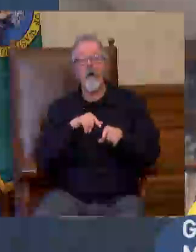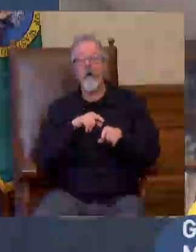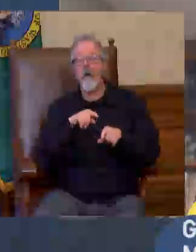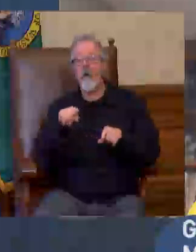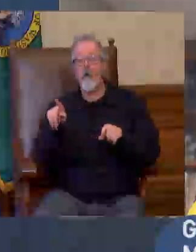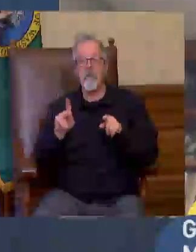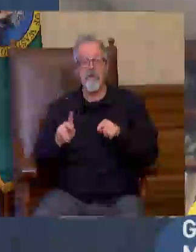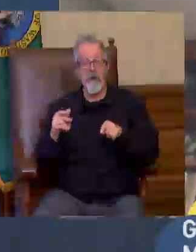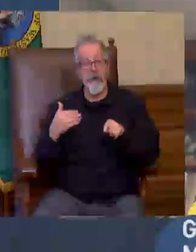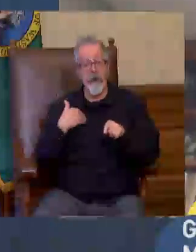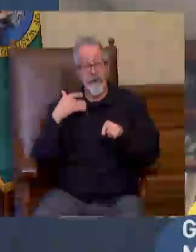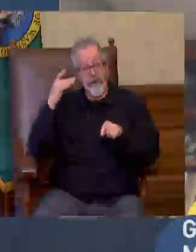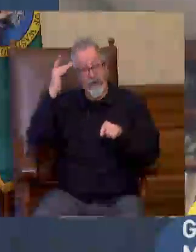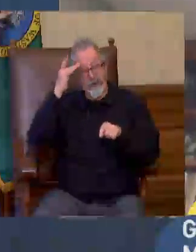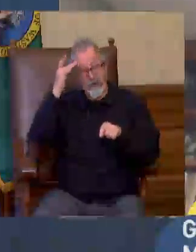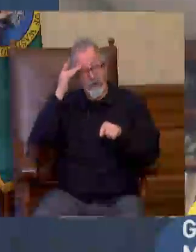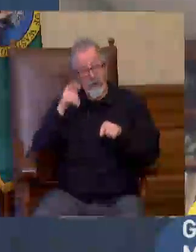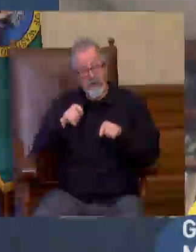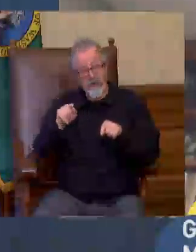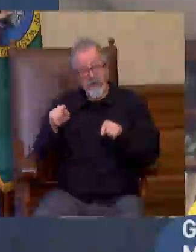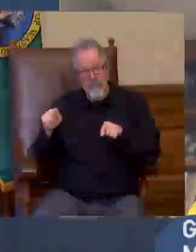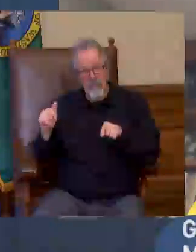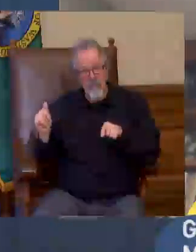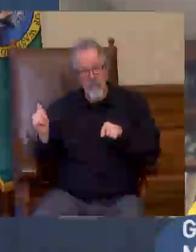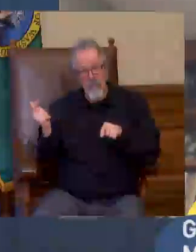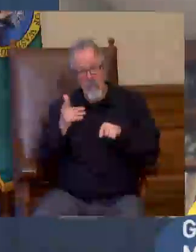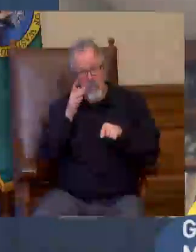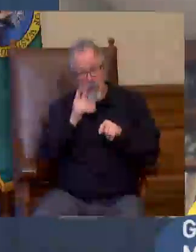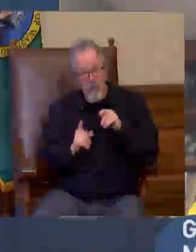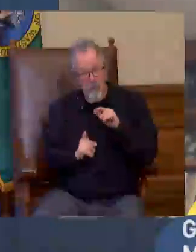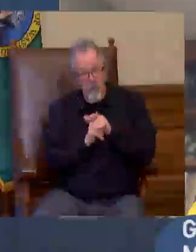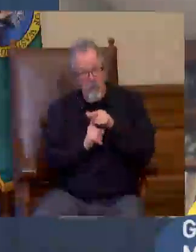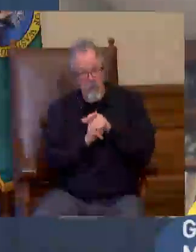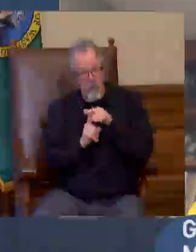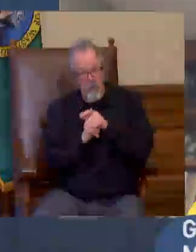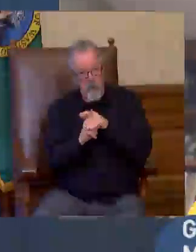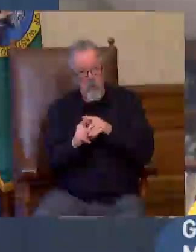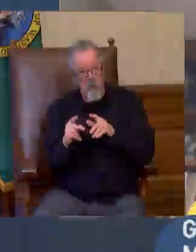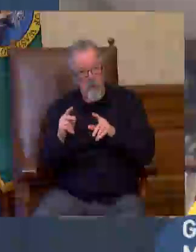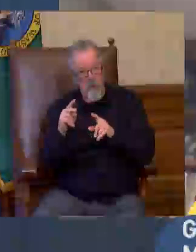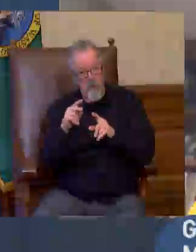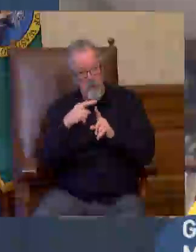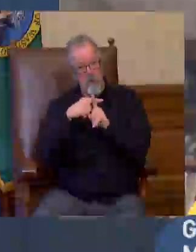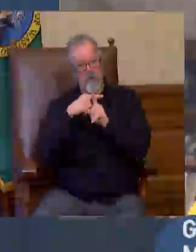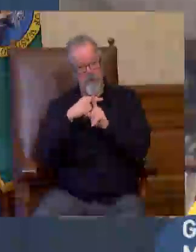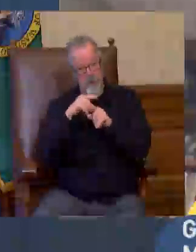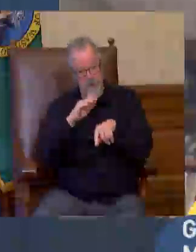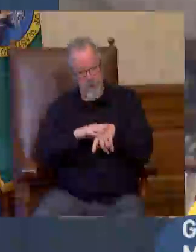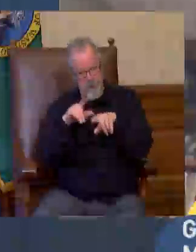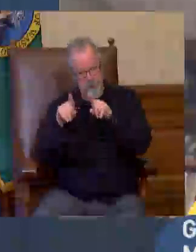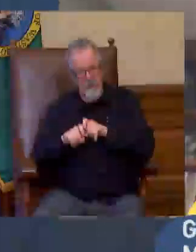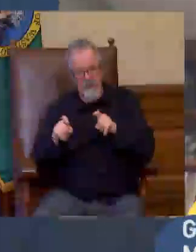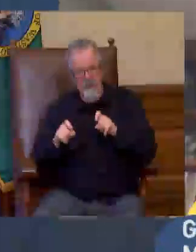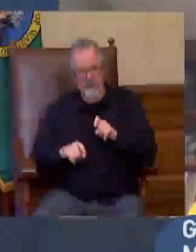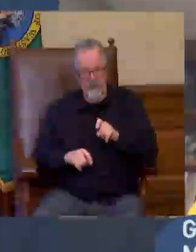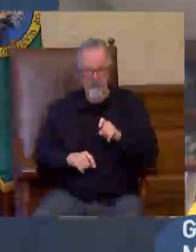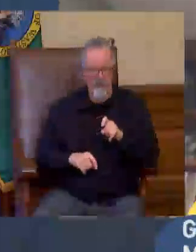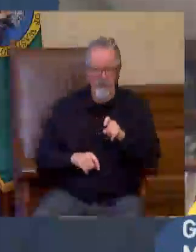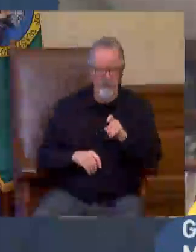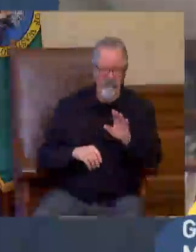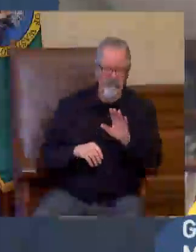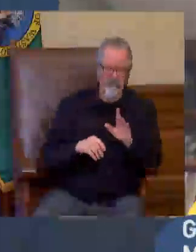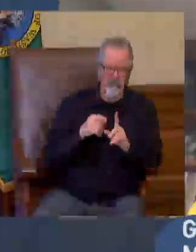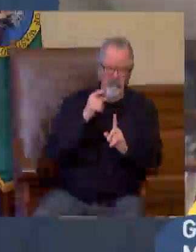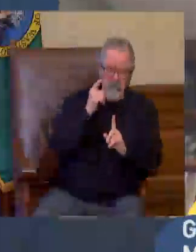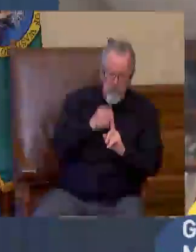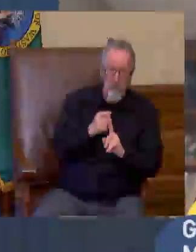And so another way to say that is that there can be falsely negative results. And